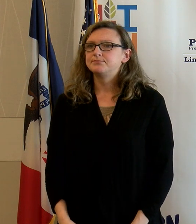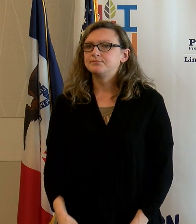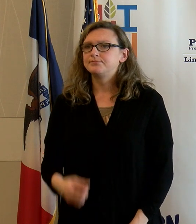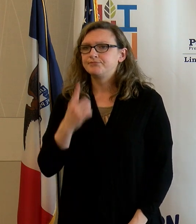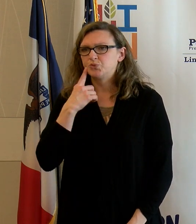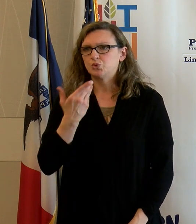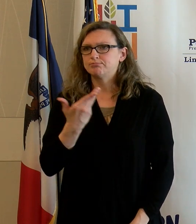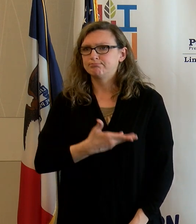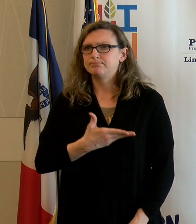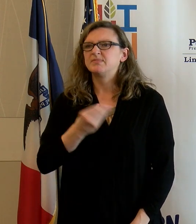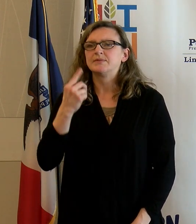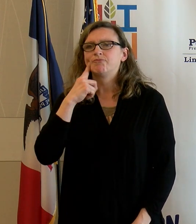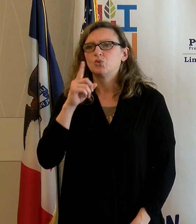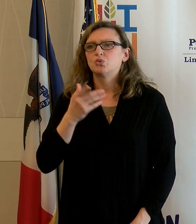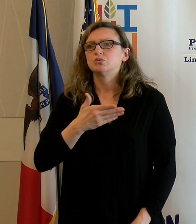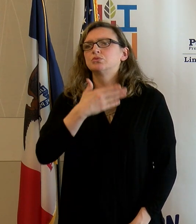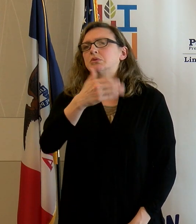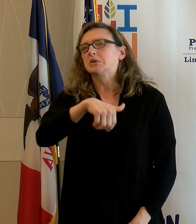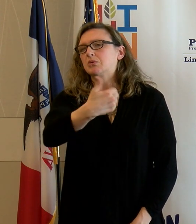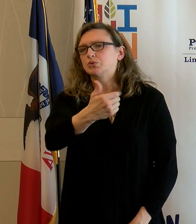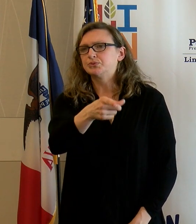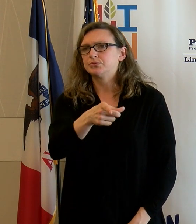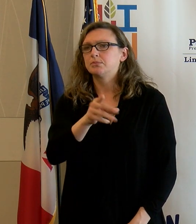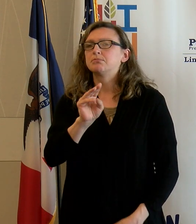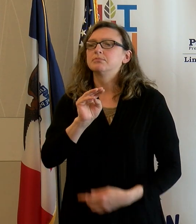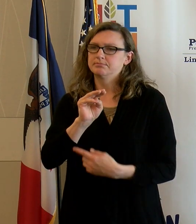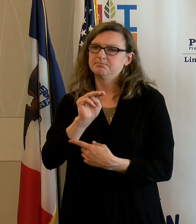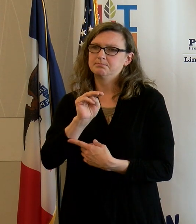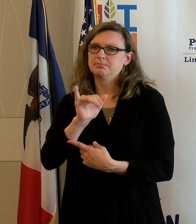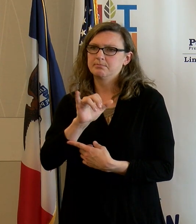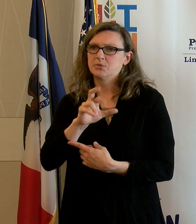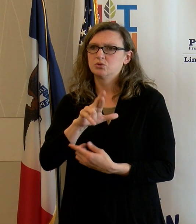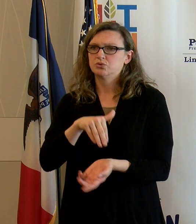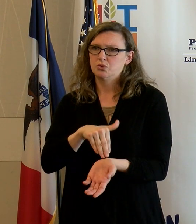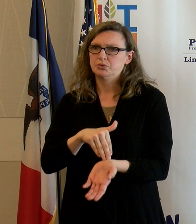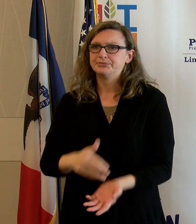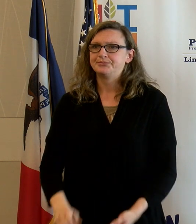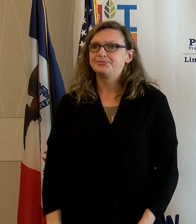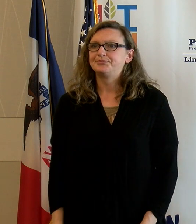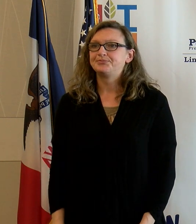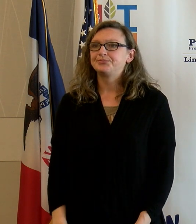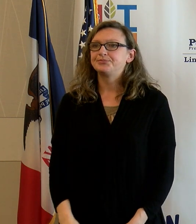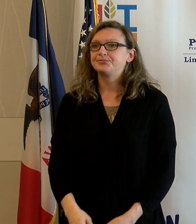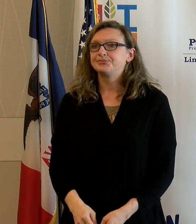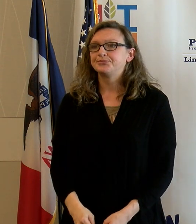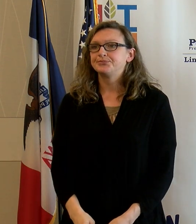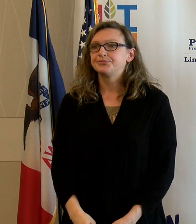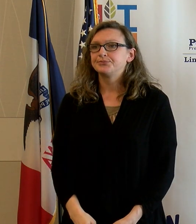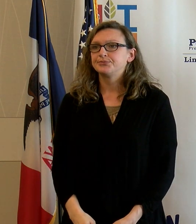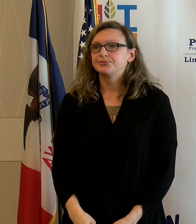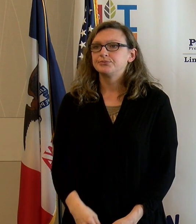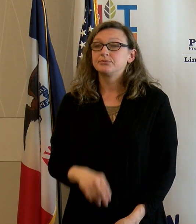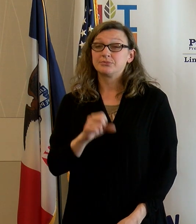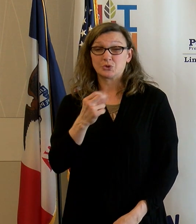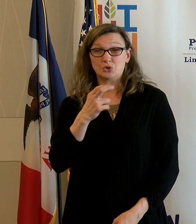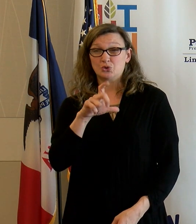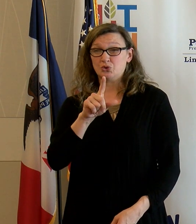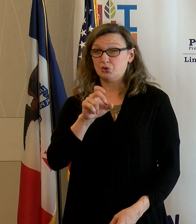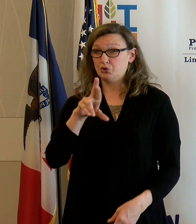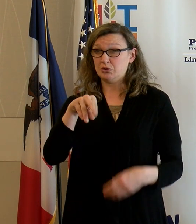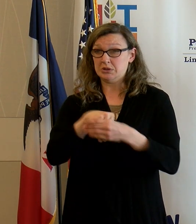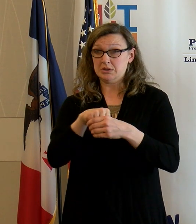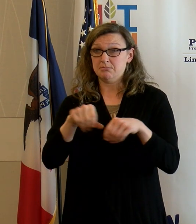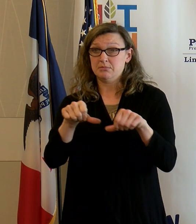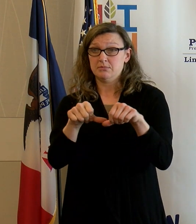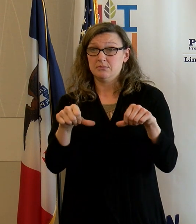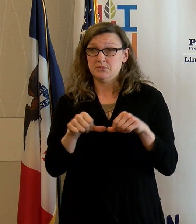if you want to, I know you didn't talk, but if you want to answer too, just about shelter in place. I know you've been pushing for a statewide order. Today, the governor said